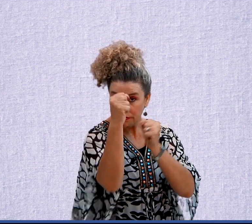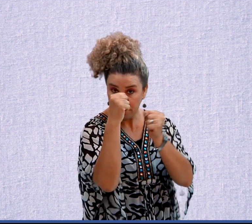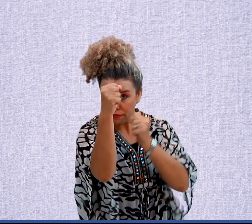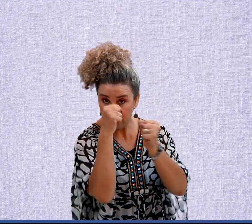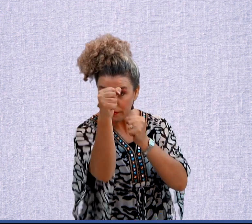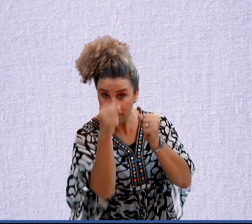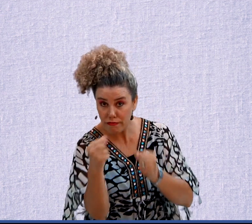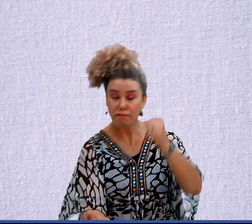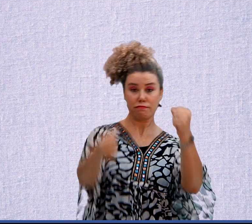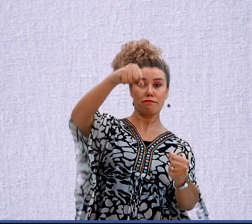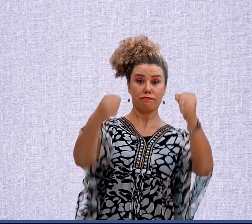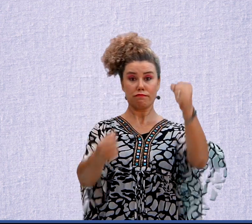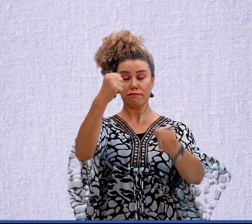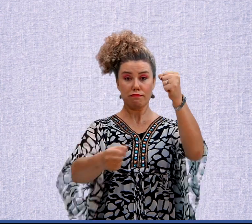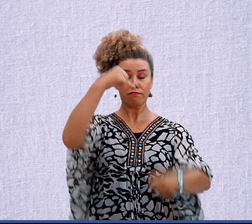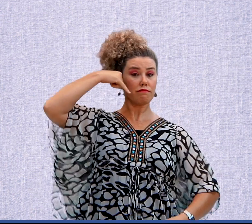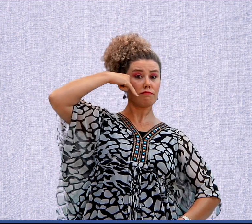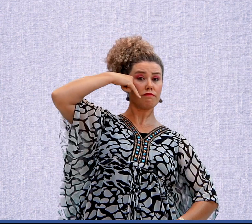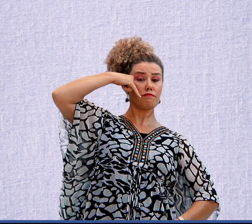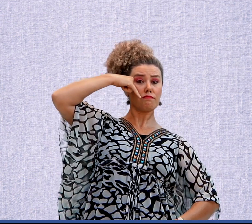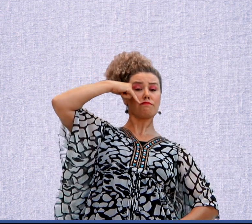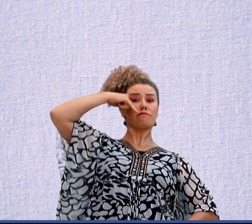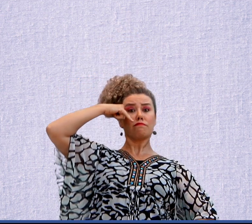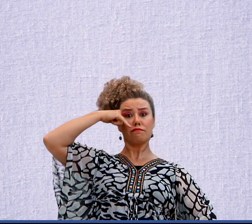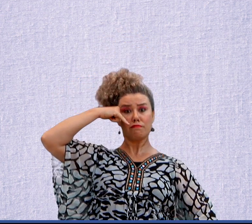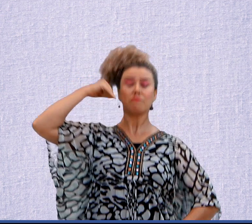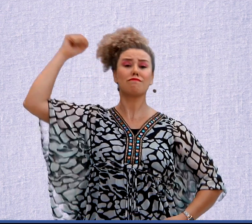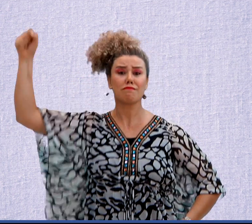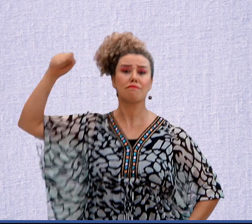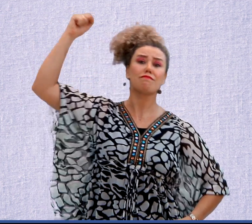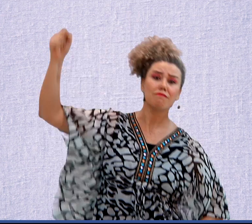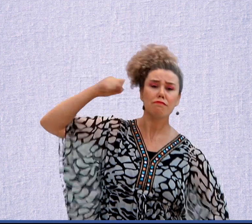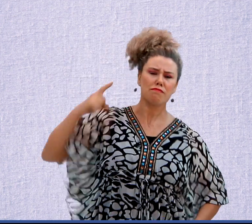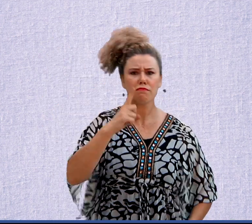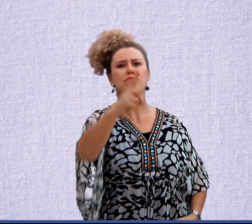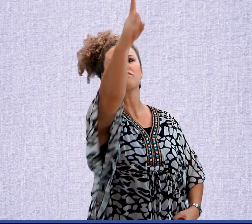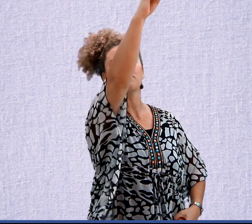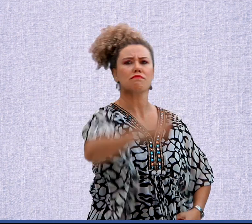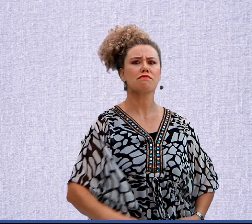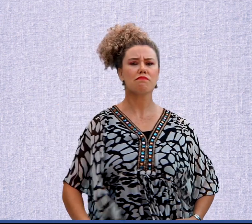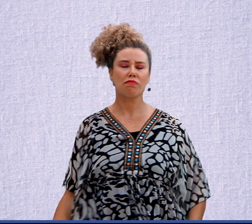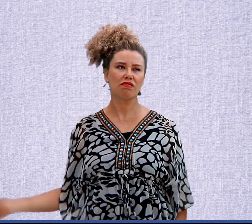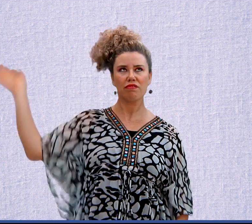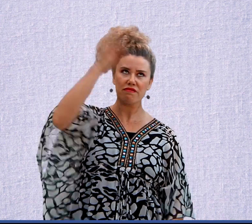ring, Brian Mitchell is the king, the AA and lifeline, they're striking in the gold mine, politicians go to